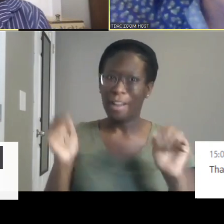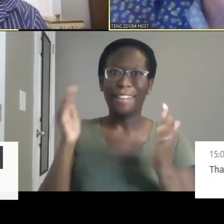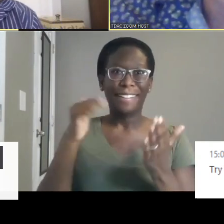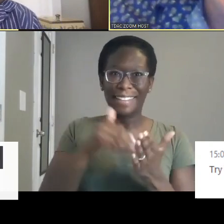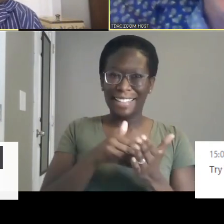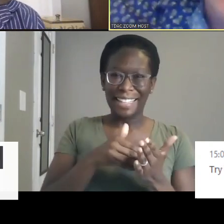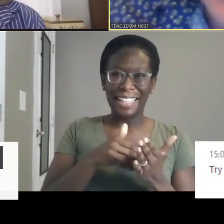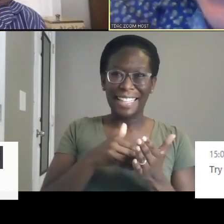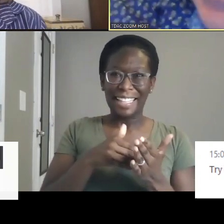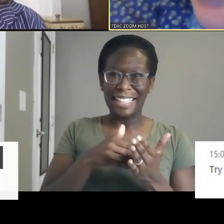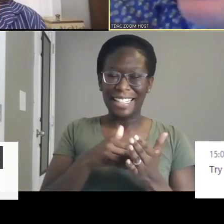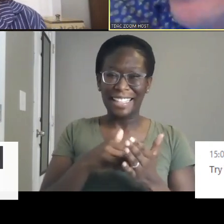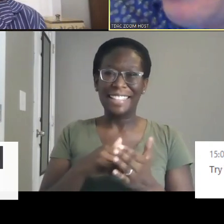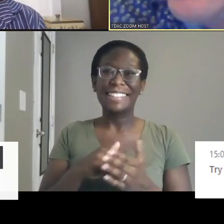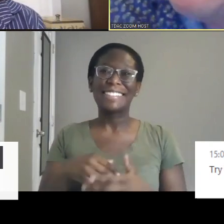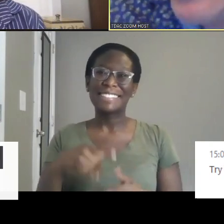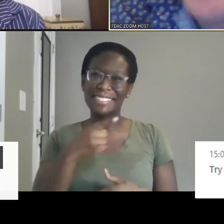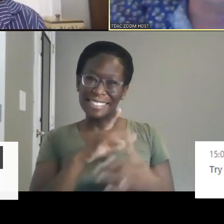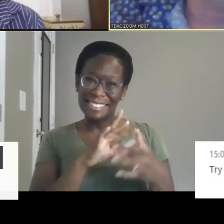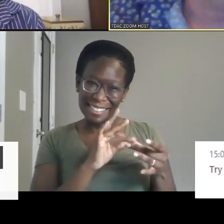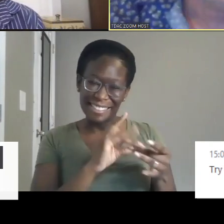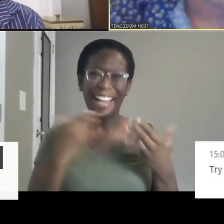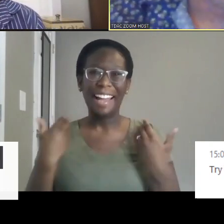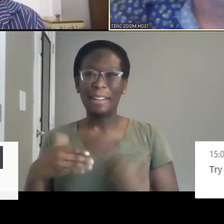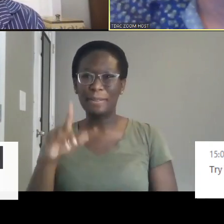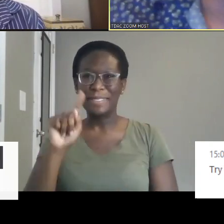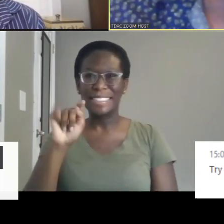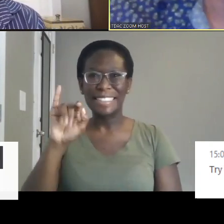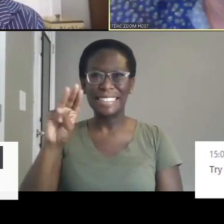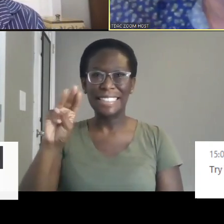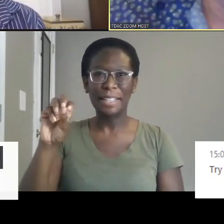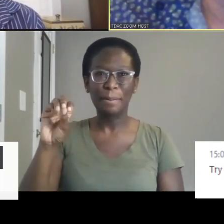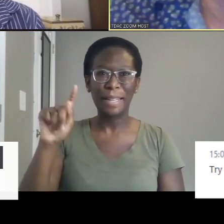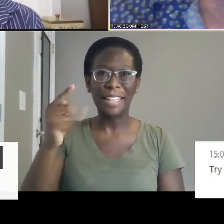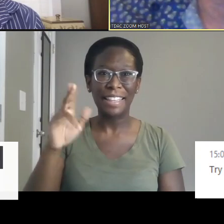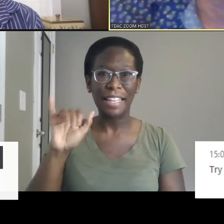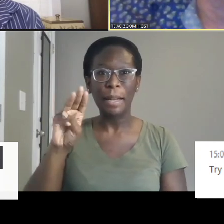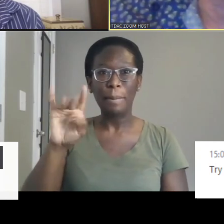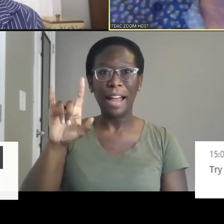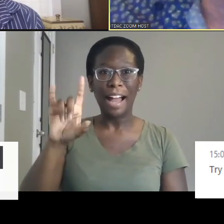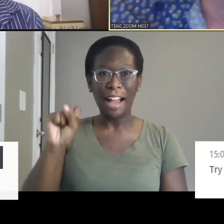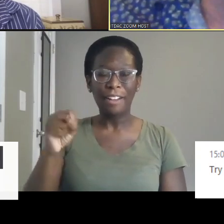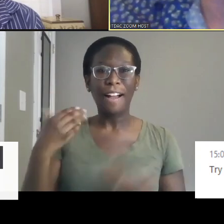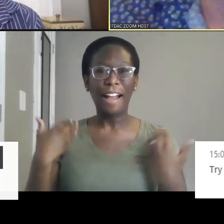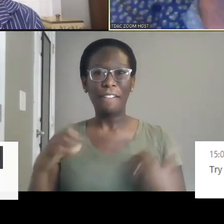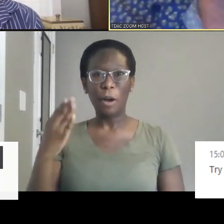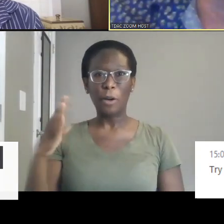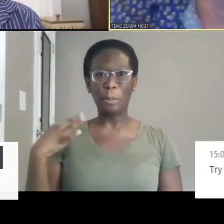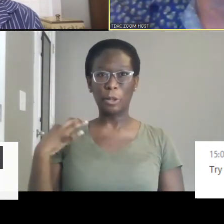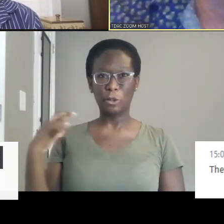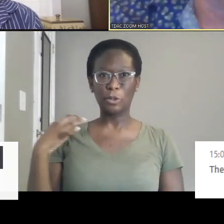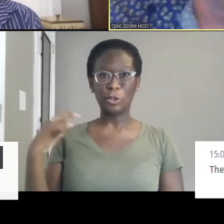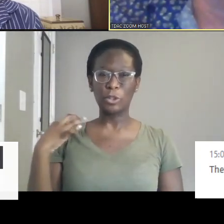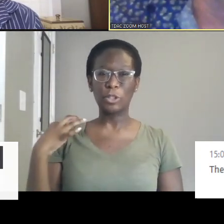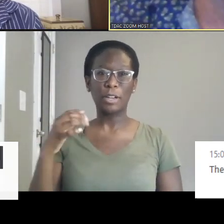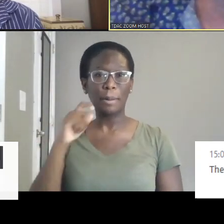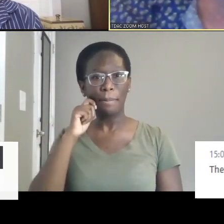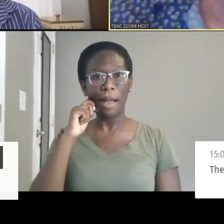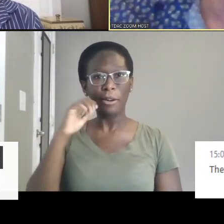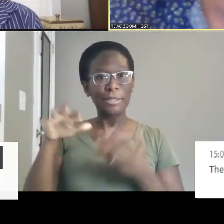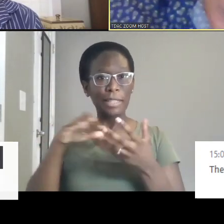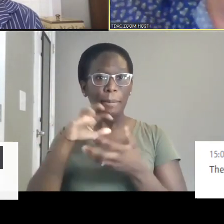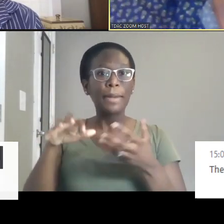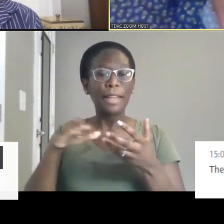Okay. As Karen said, I am Timothy Miles, and I have on a blue shirt, and I'm of mixed race, and I'm wearing